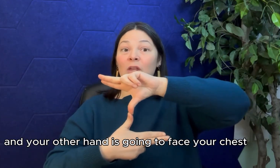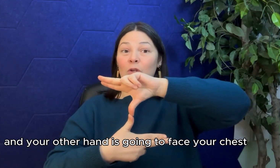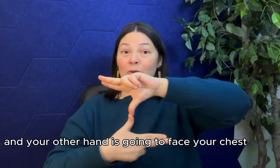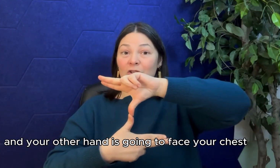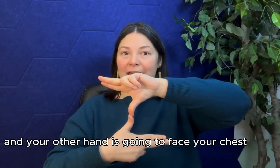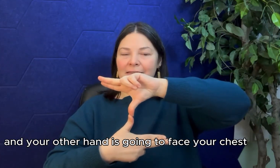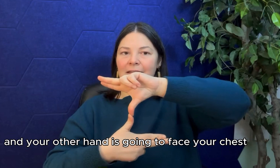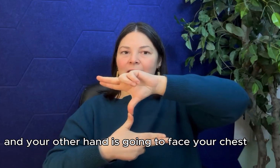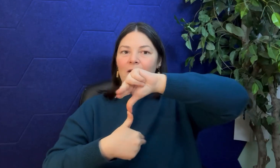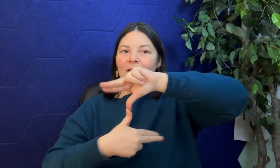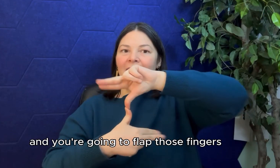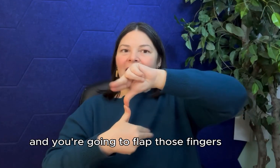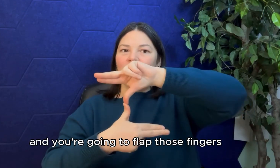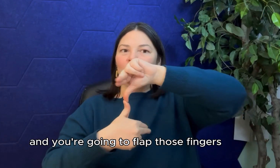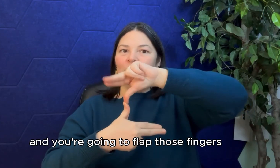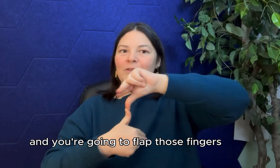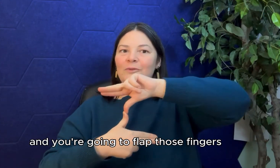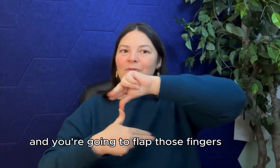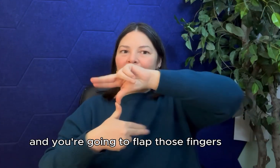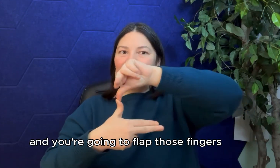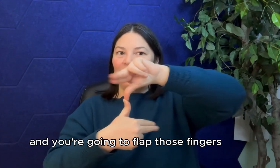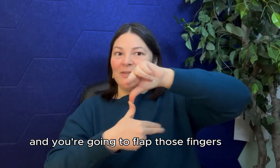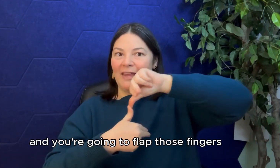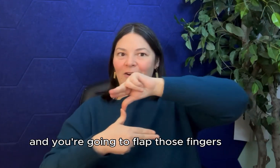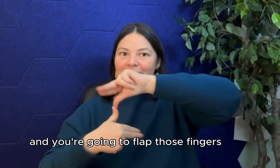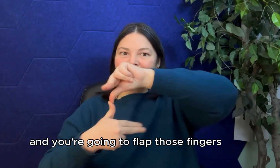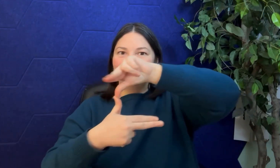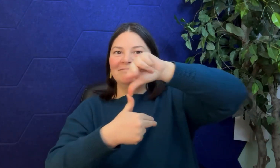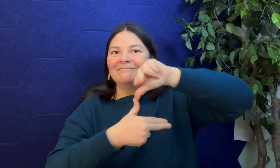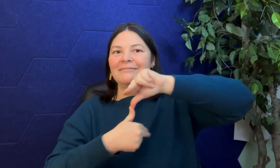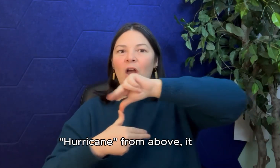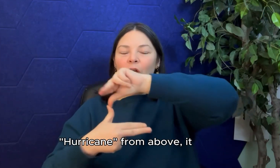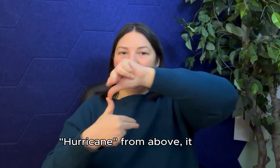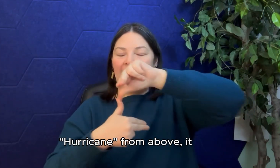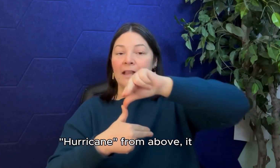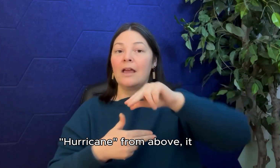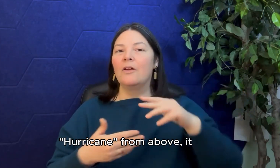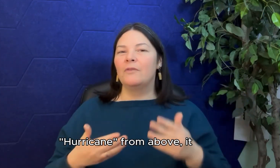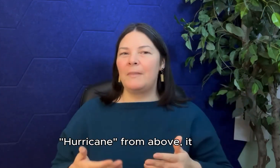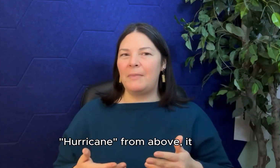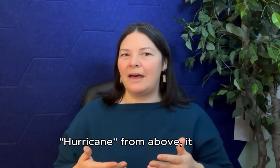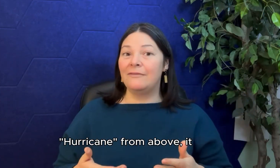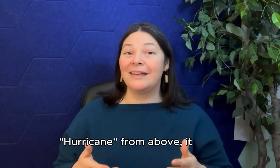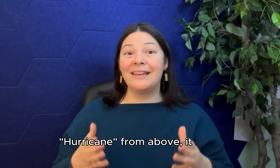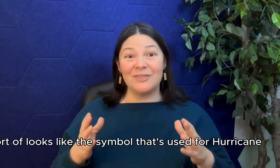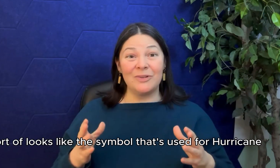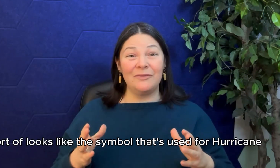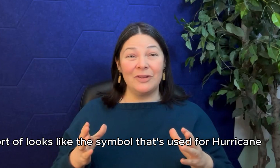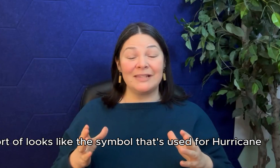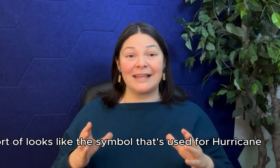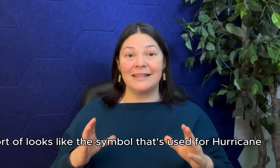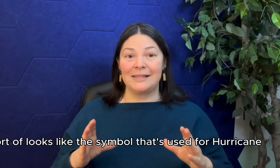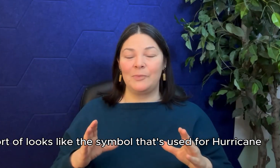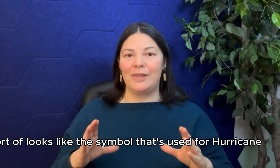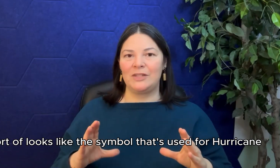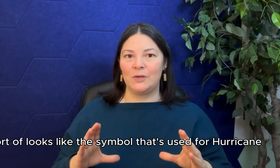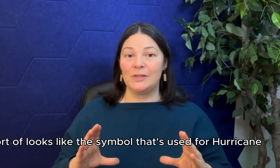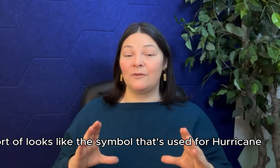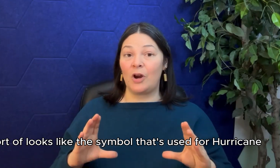your chest, and you're going to flap those fingers. Hurricane. From above, it sort of looks like the symbol that's used for